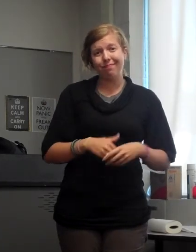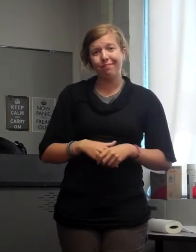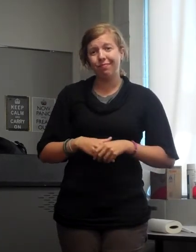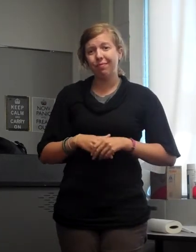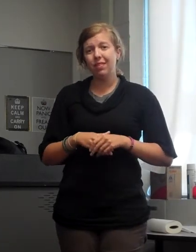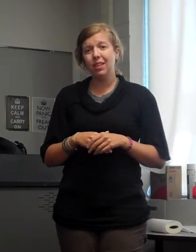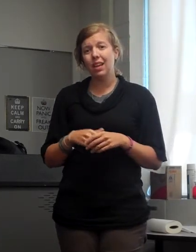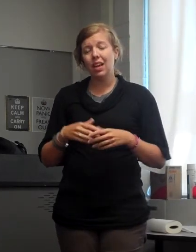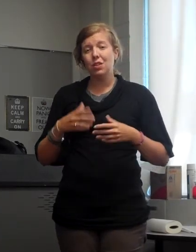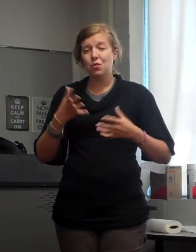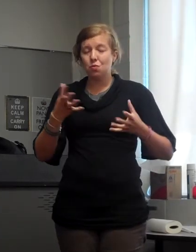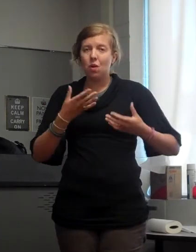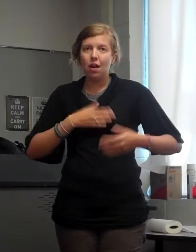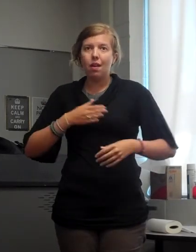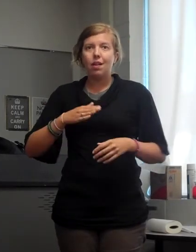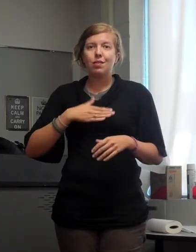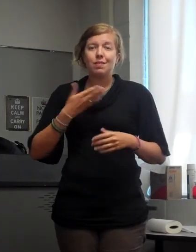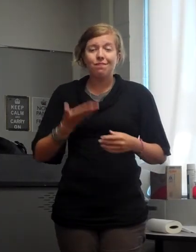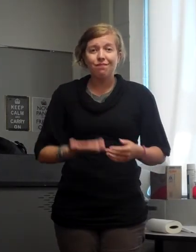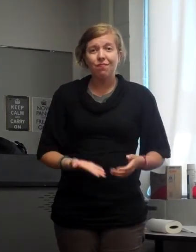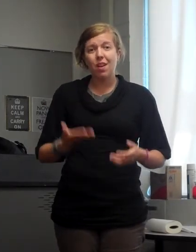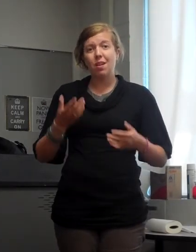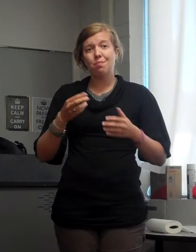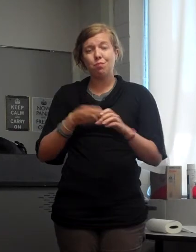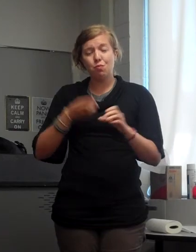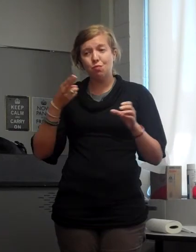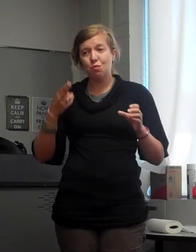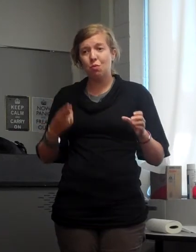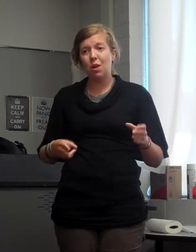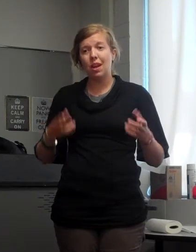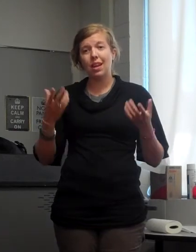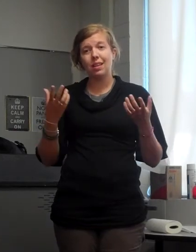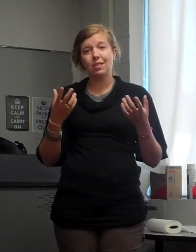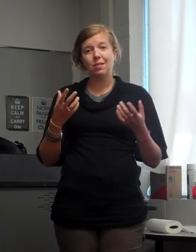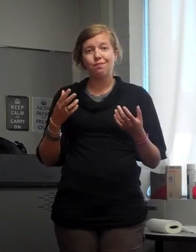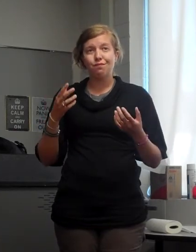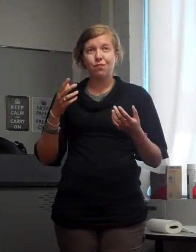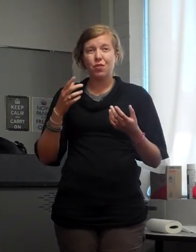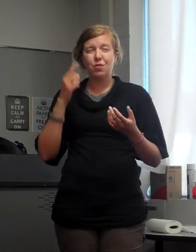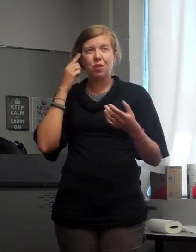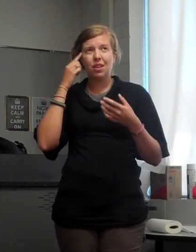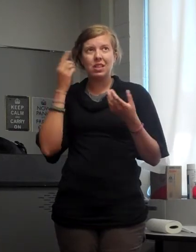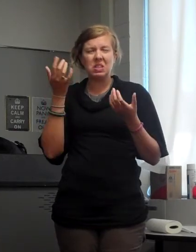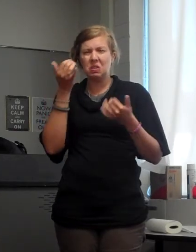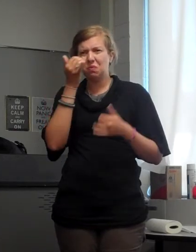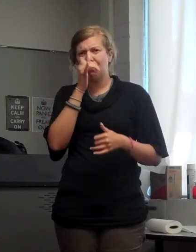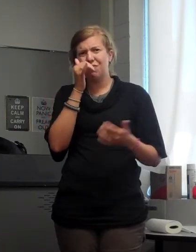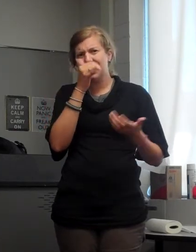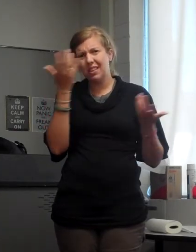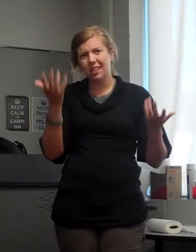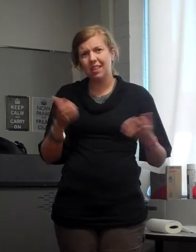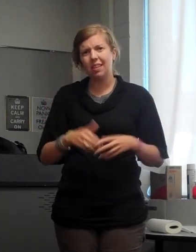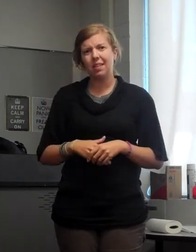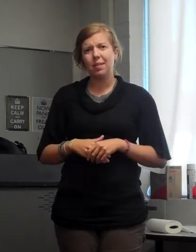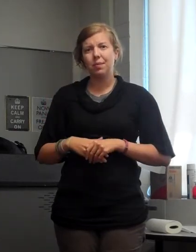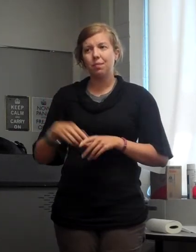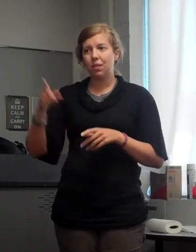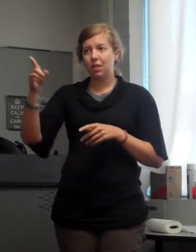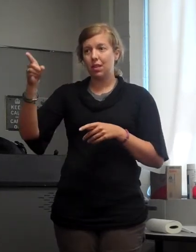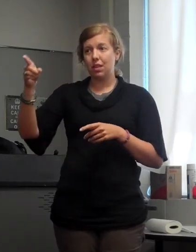is ridiculous, but we don't. We just keep going. So with your income tax, do you pay? You pay it towards a